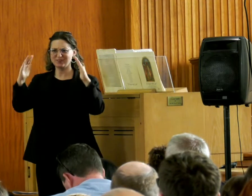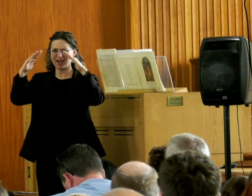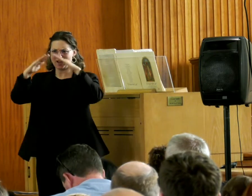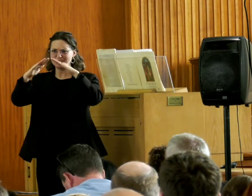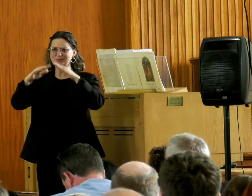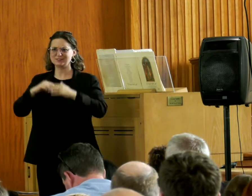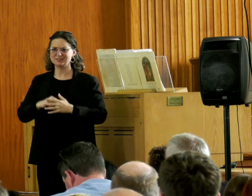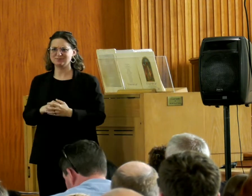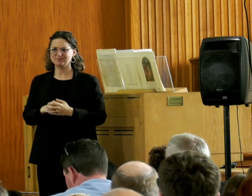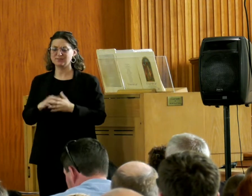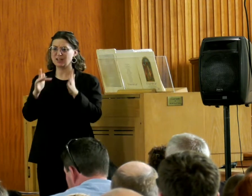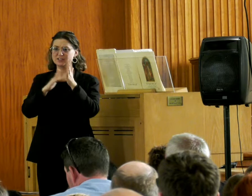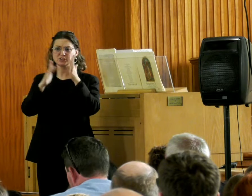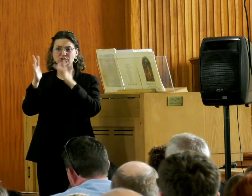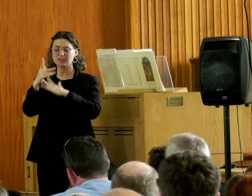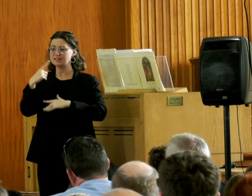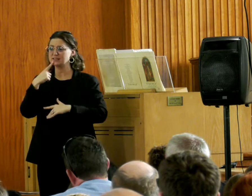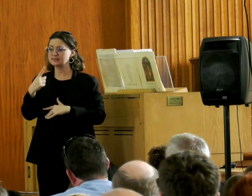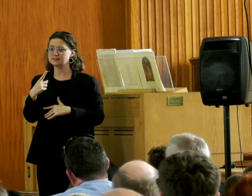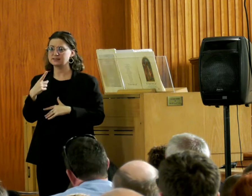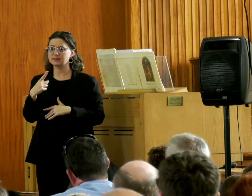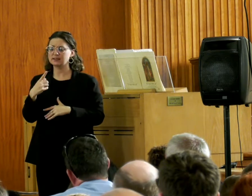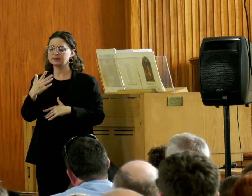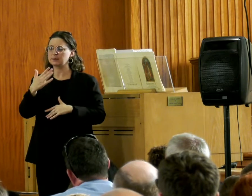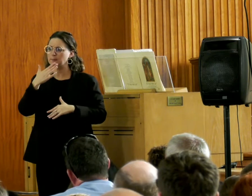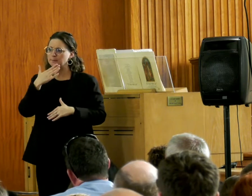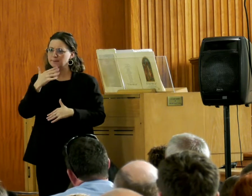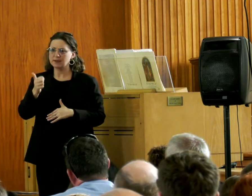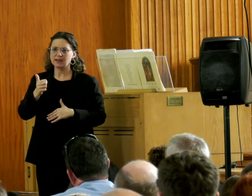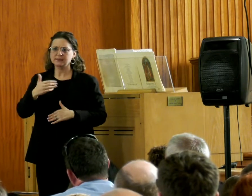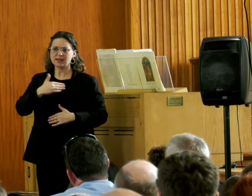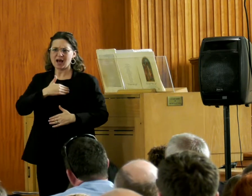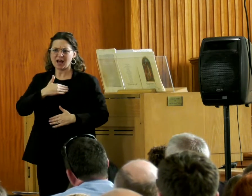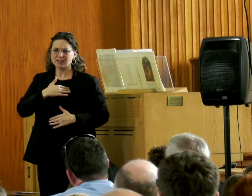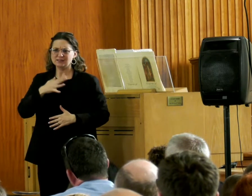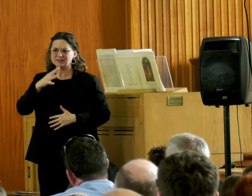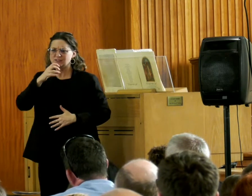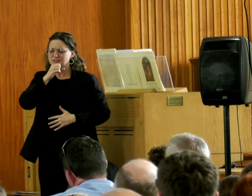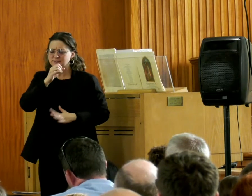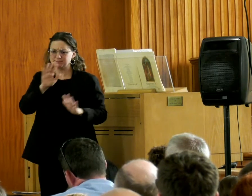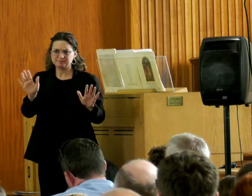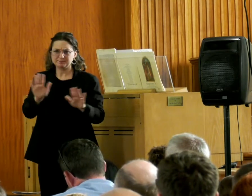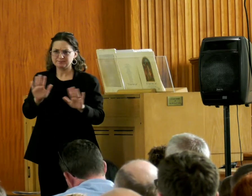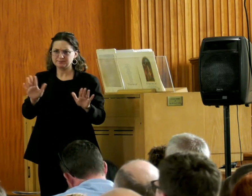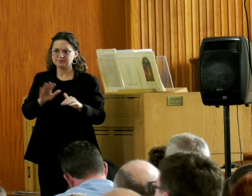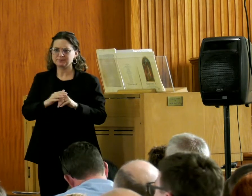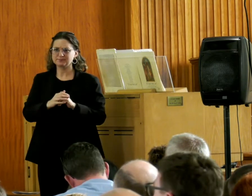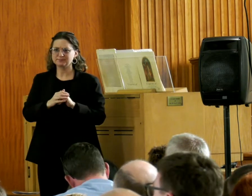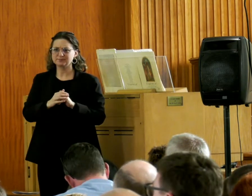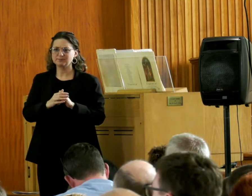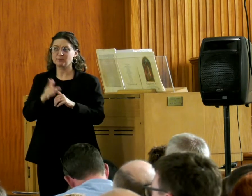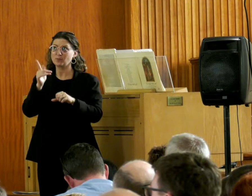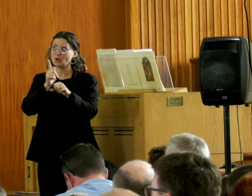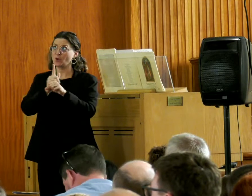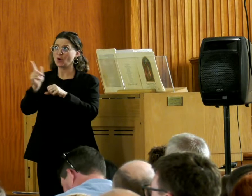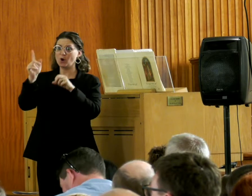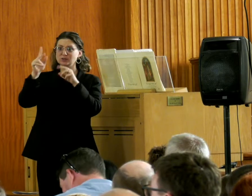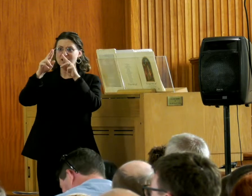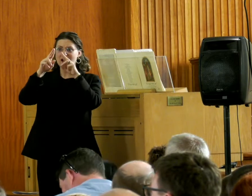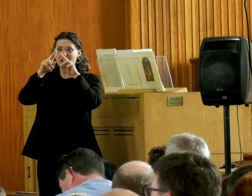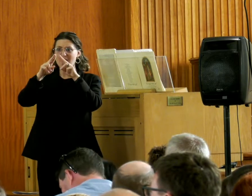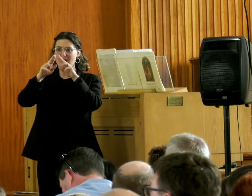Jesus said, "Do not let your hearts be troubled. In my Father's house are many mansions or dwelling